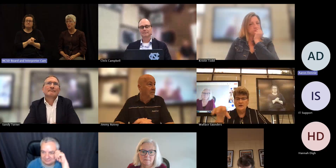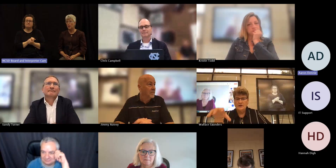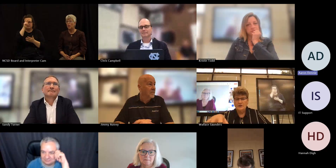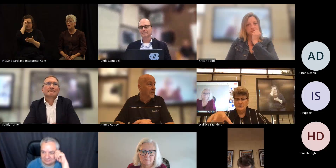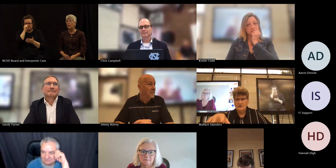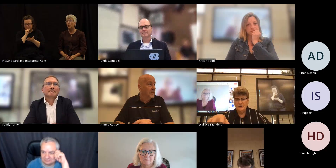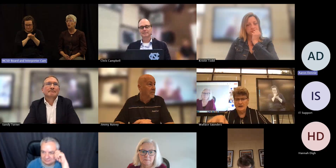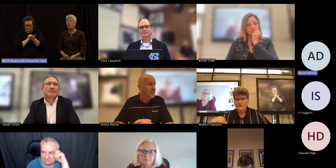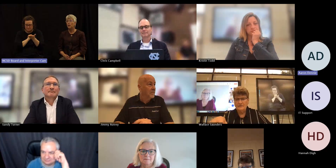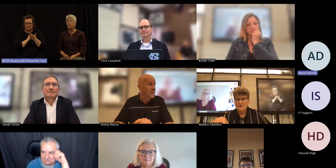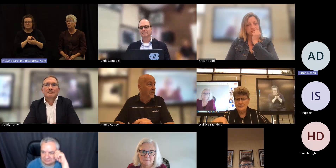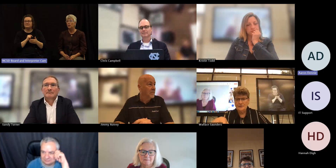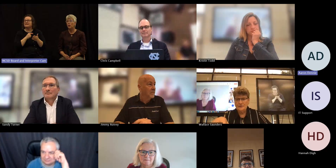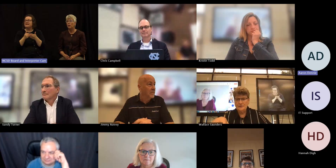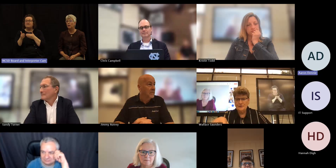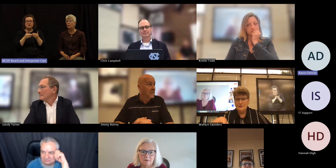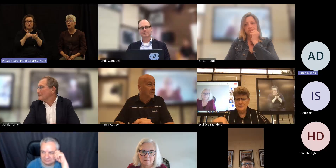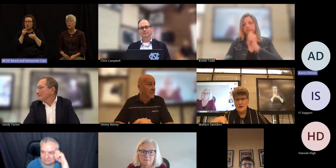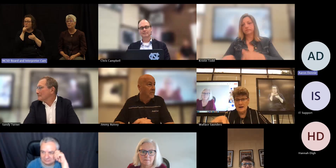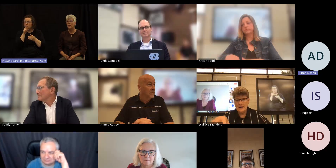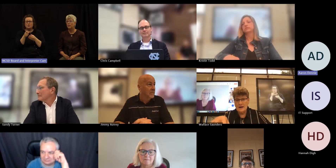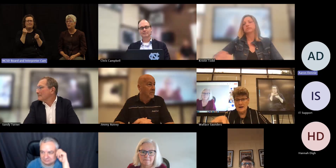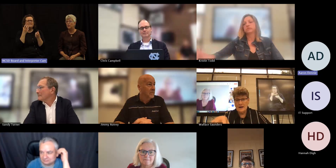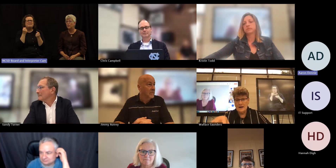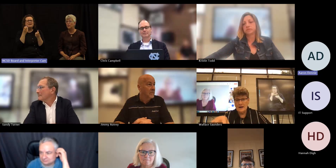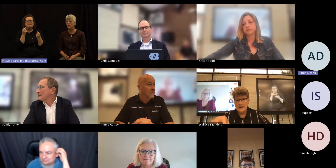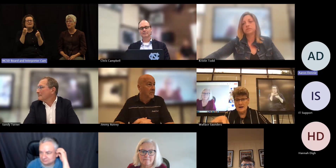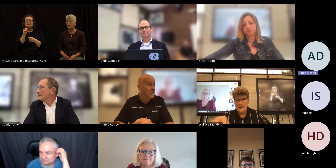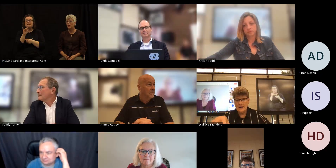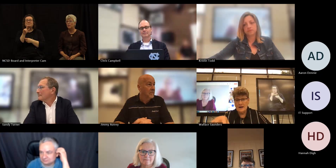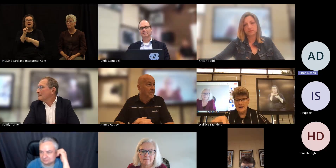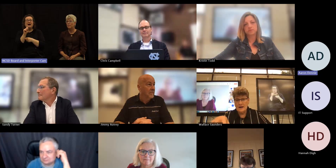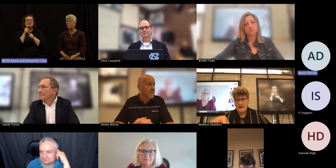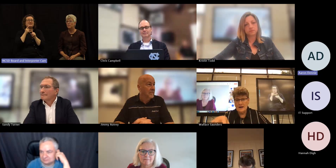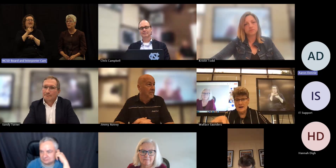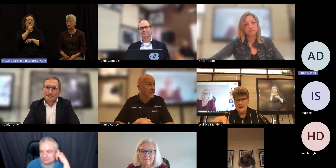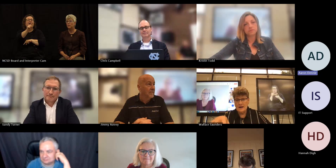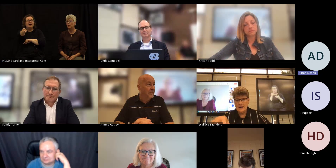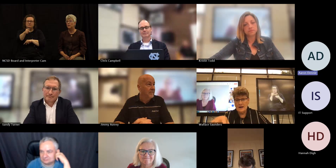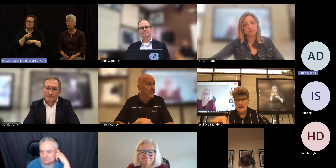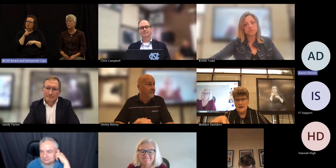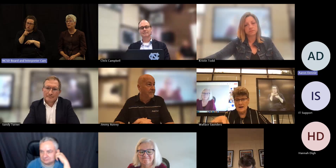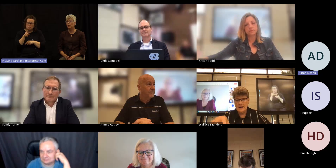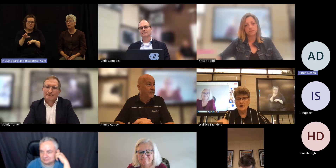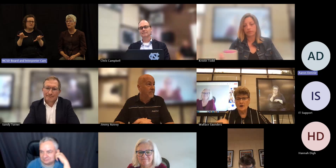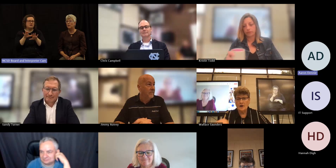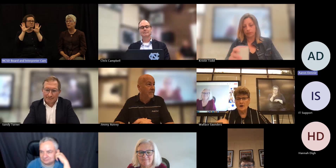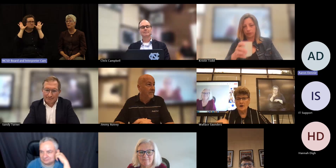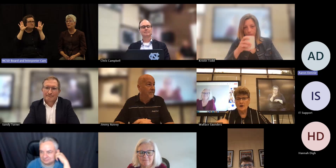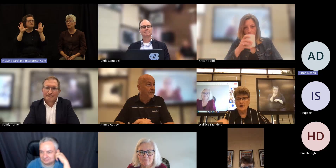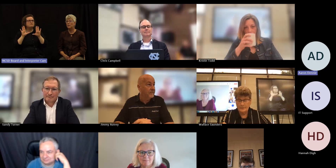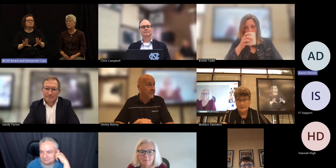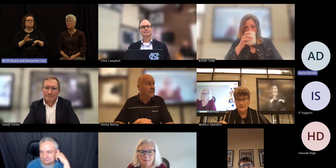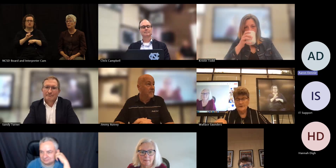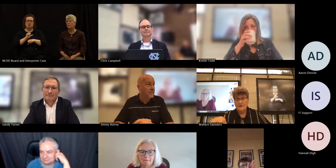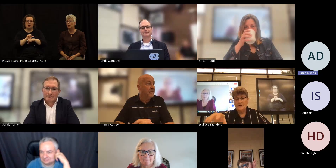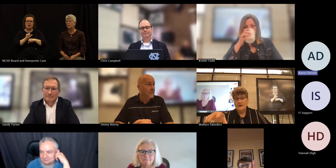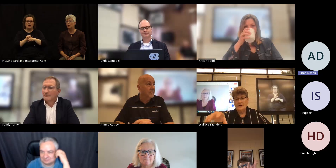Tammy, even though you are many miles away, you have done a superb job of keeping